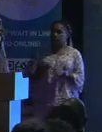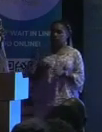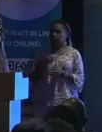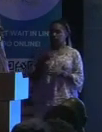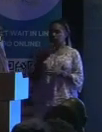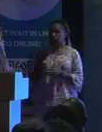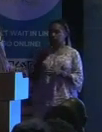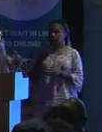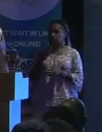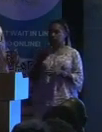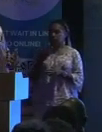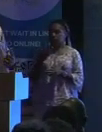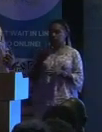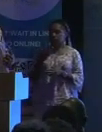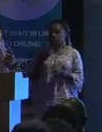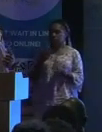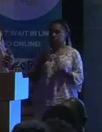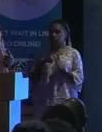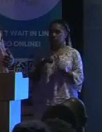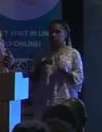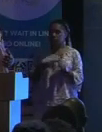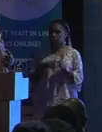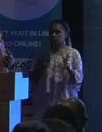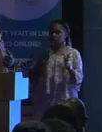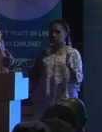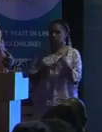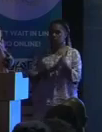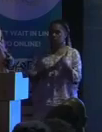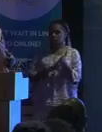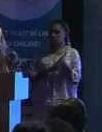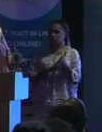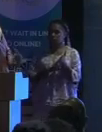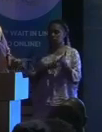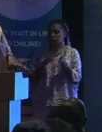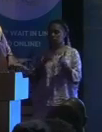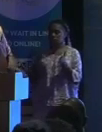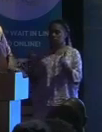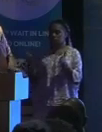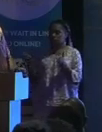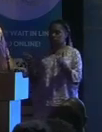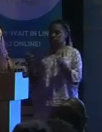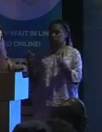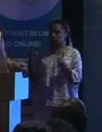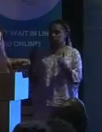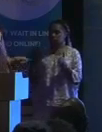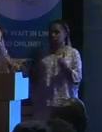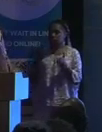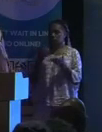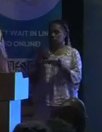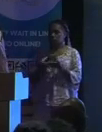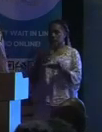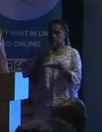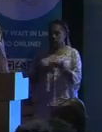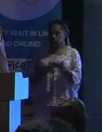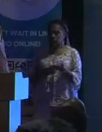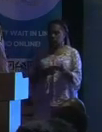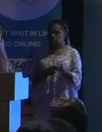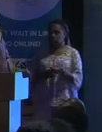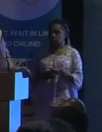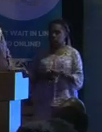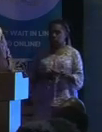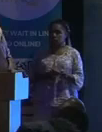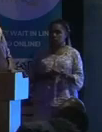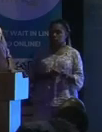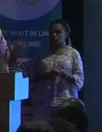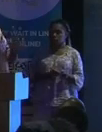following year. So by next year, 2023 January, you get your statement of earning for 2022 from January